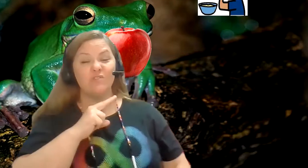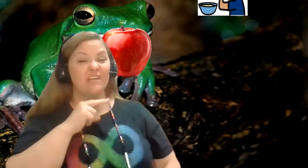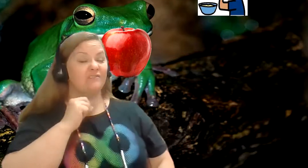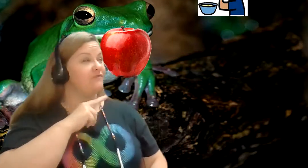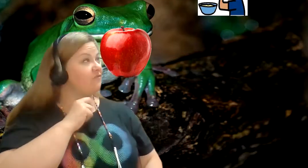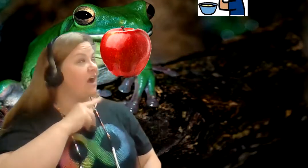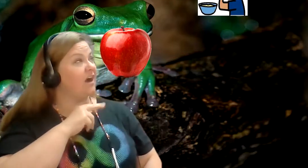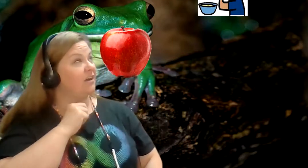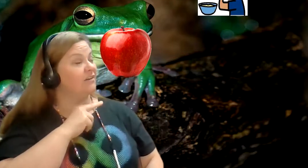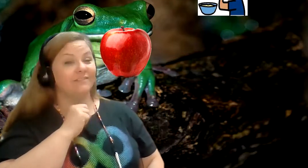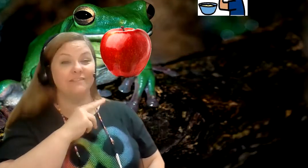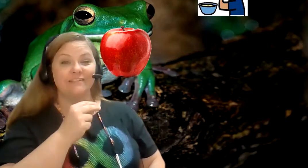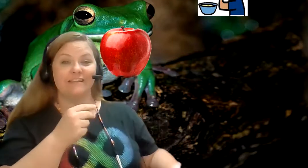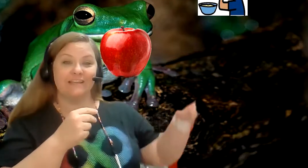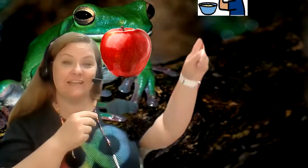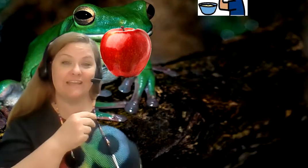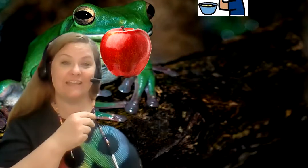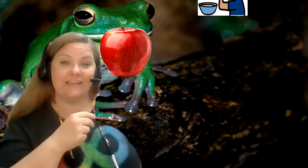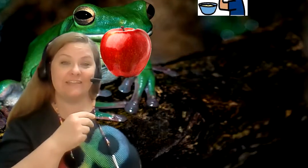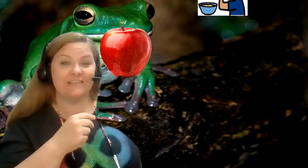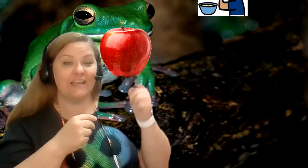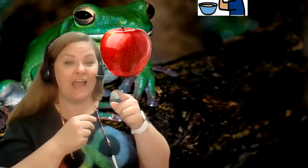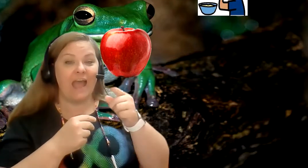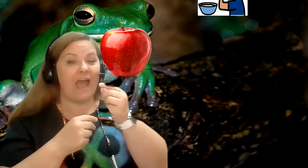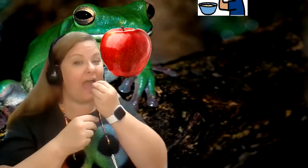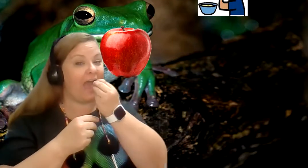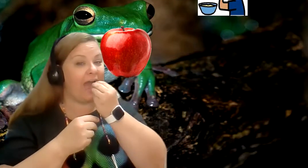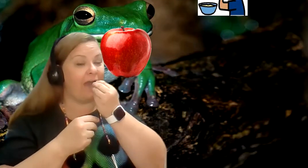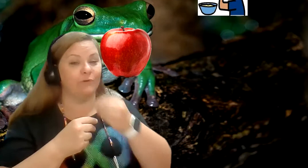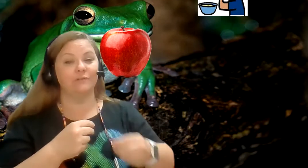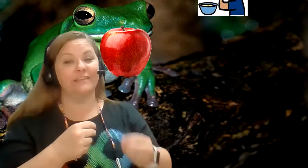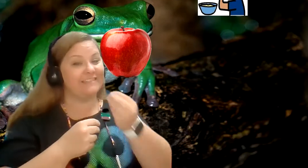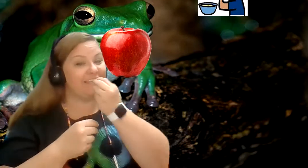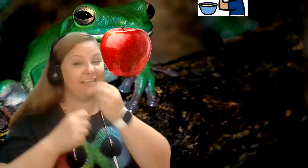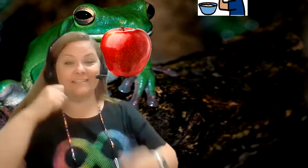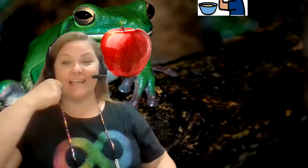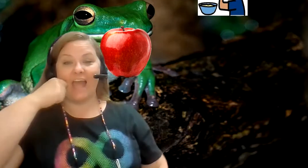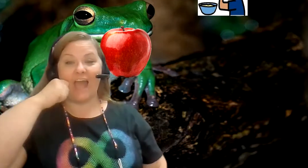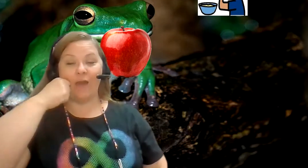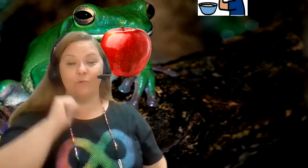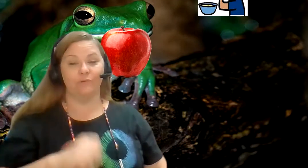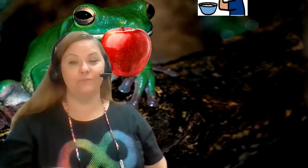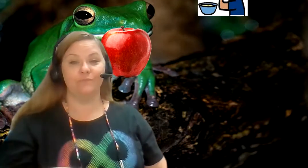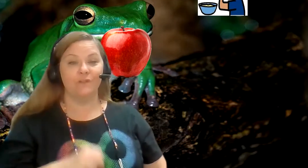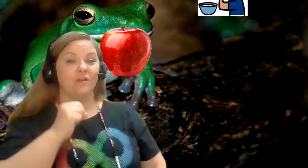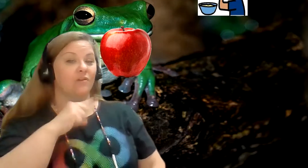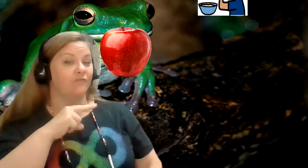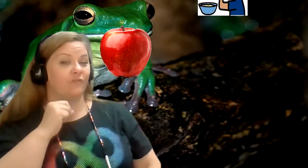Green frog, eat apple. He's eat apple.